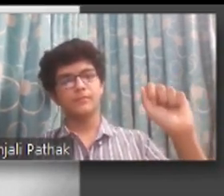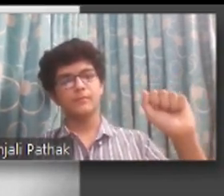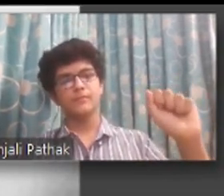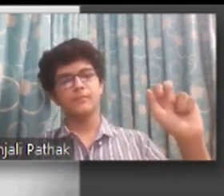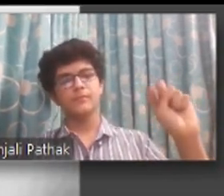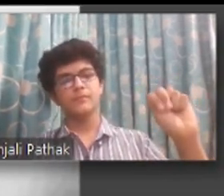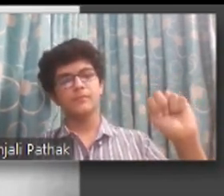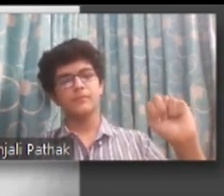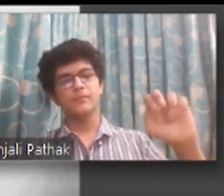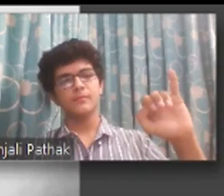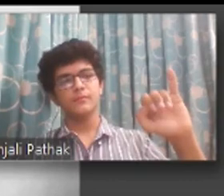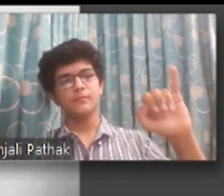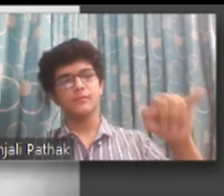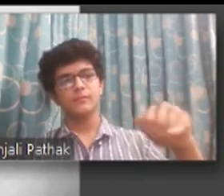Bye. Bye. Bye. Bye. Bye.